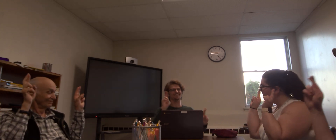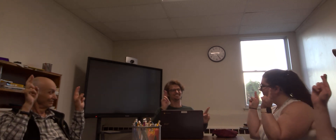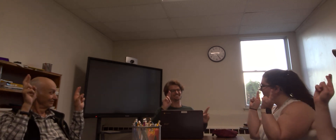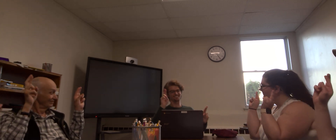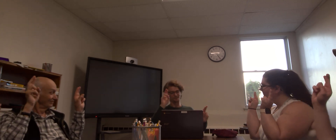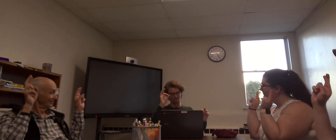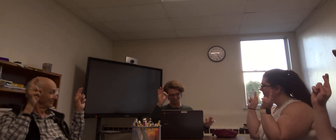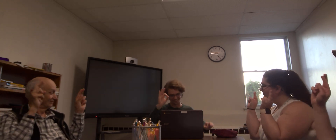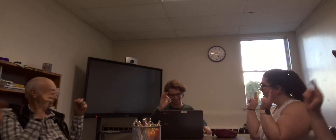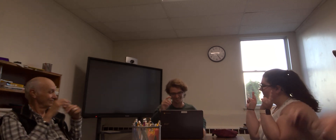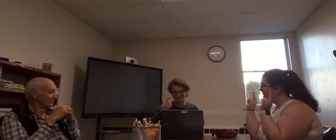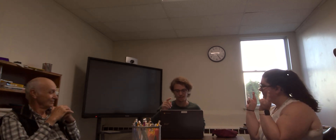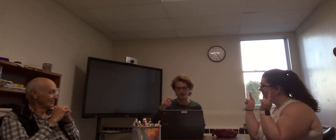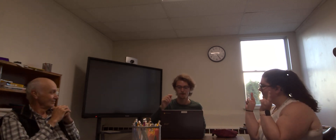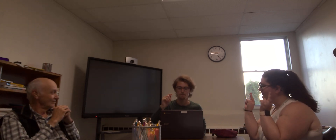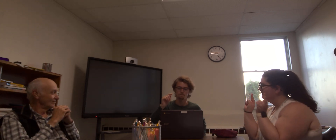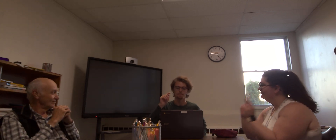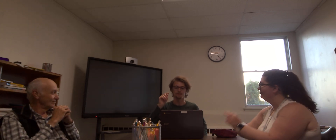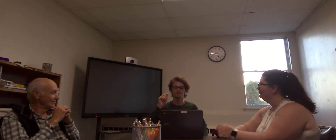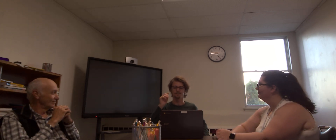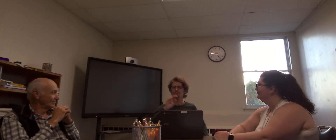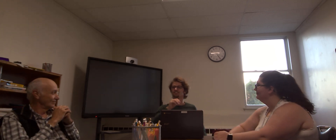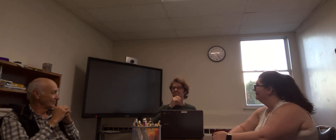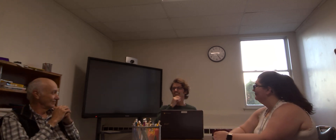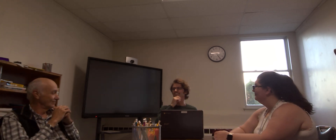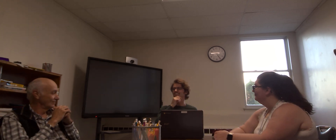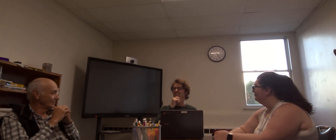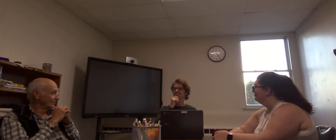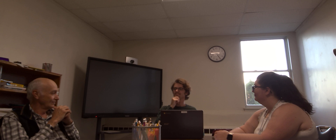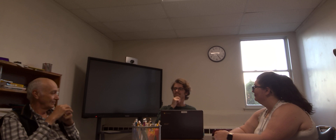Ready? Perfect. To understand.